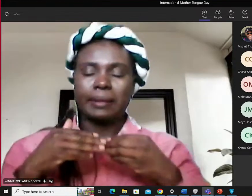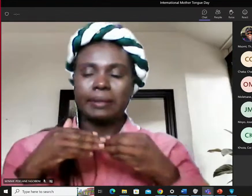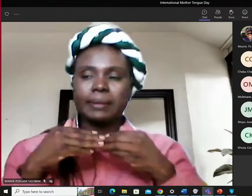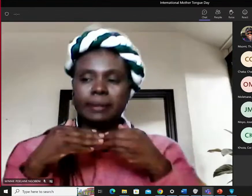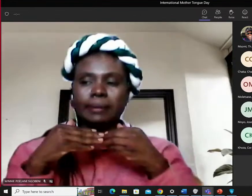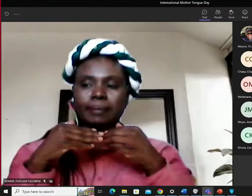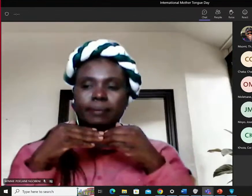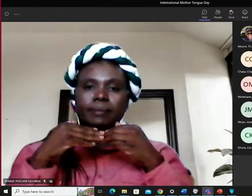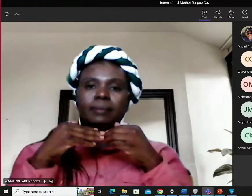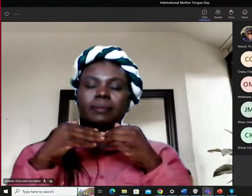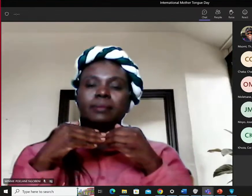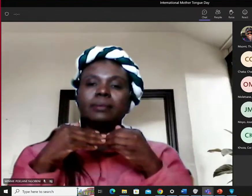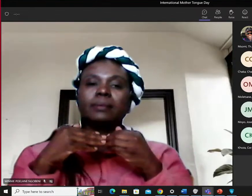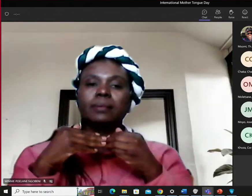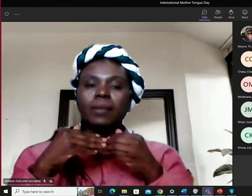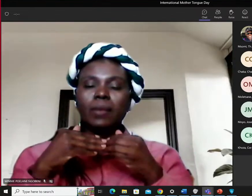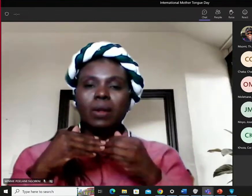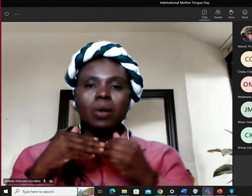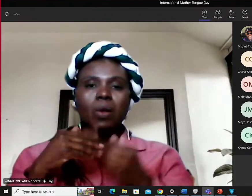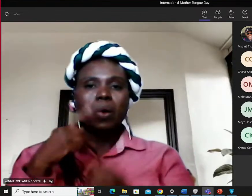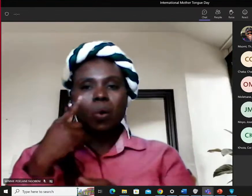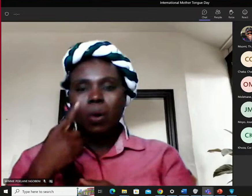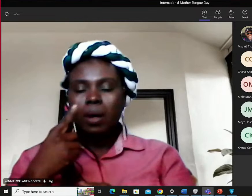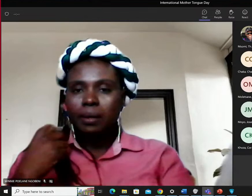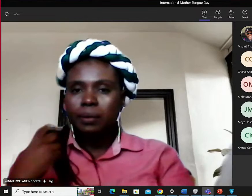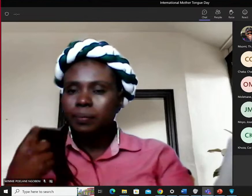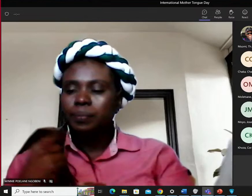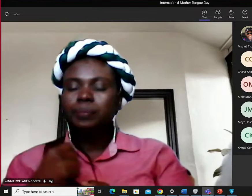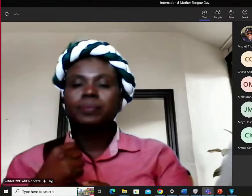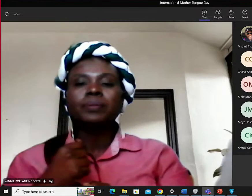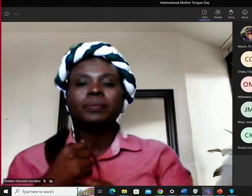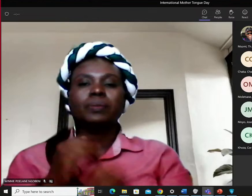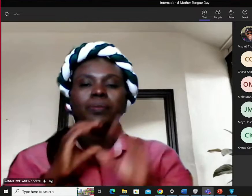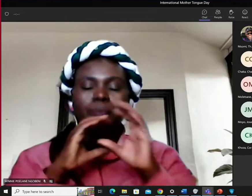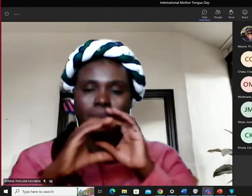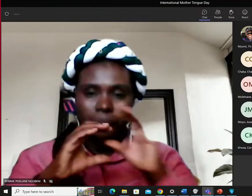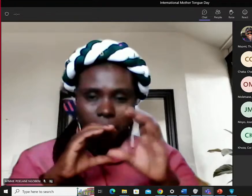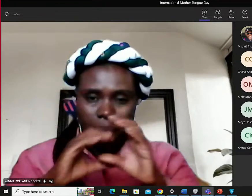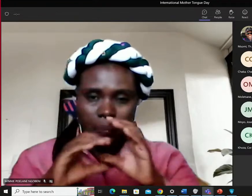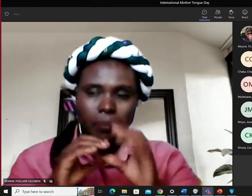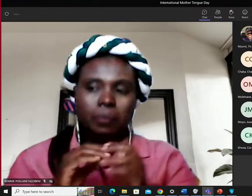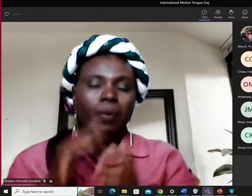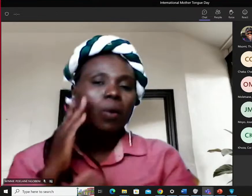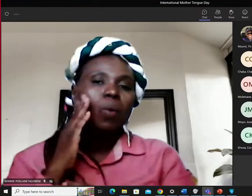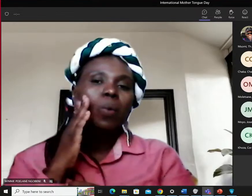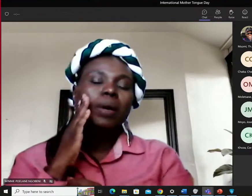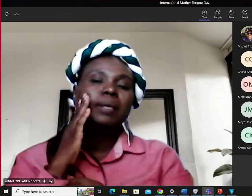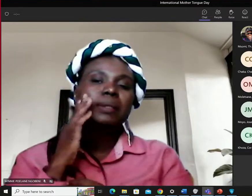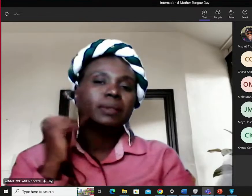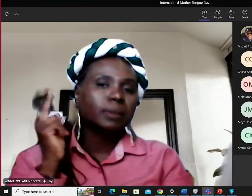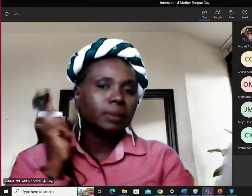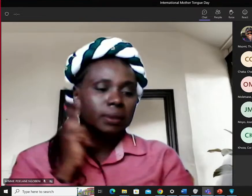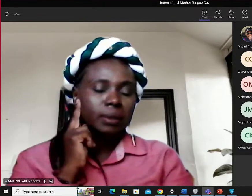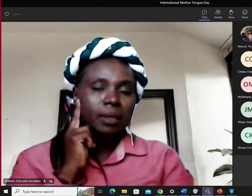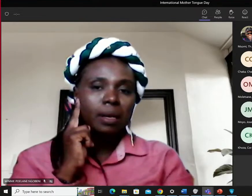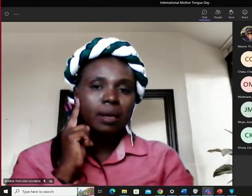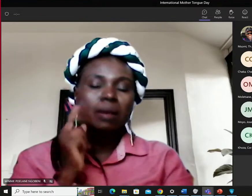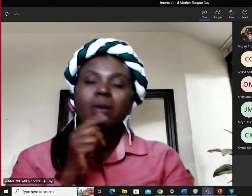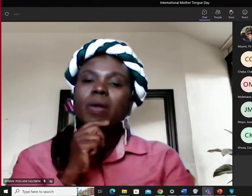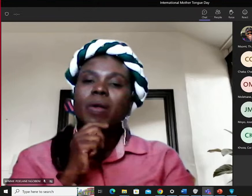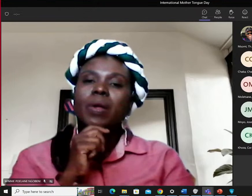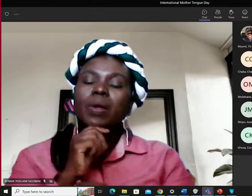It is a one-way communication. And when the deaf is signing for the hearing